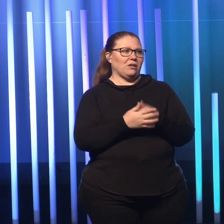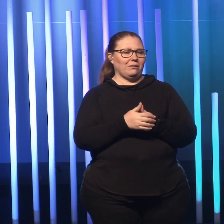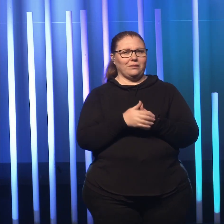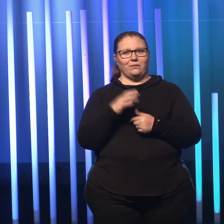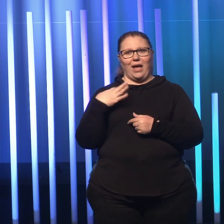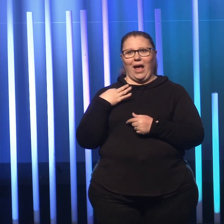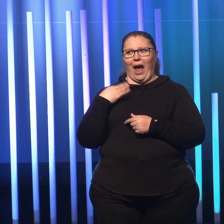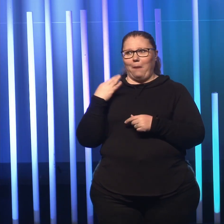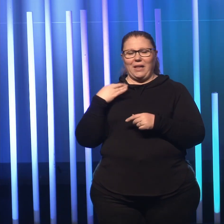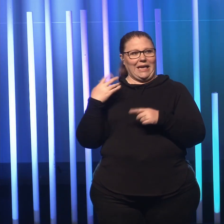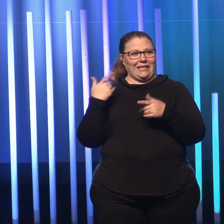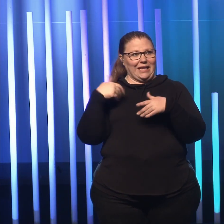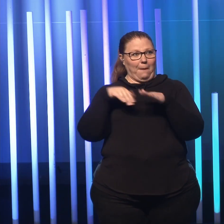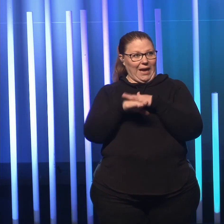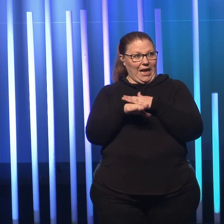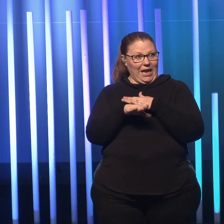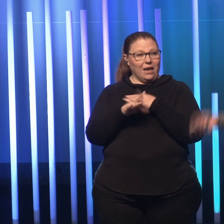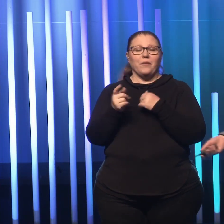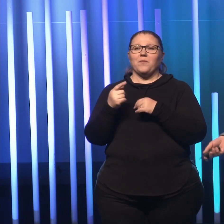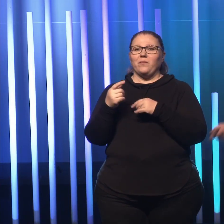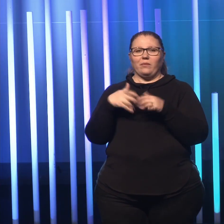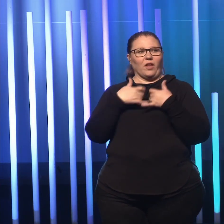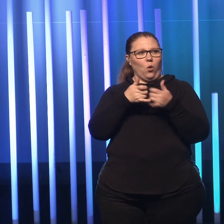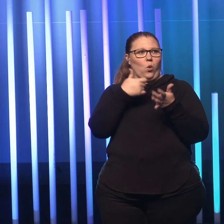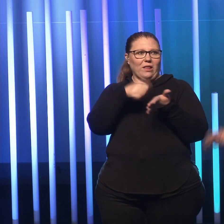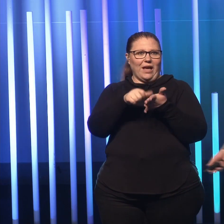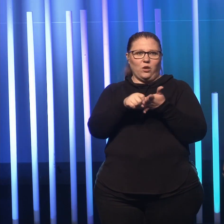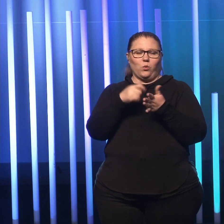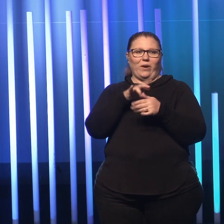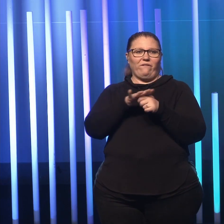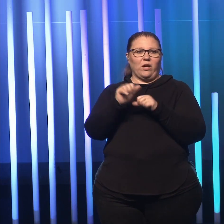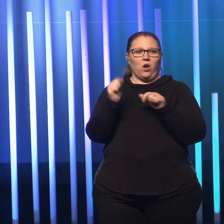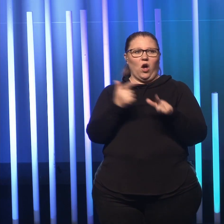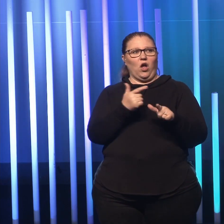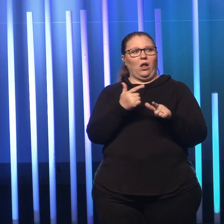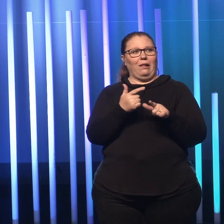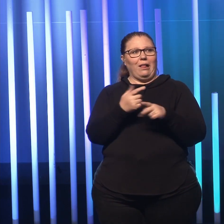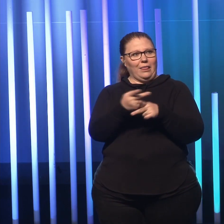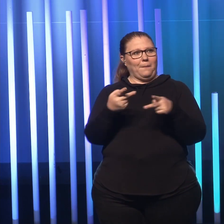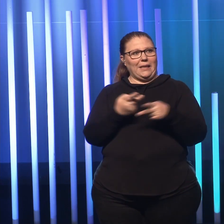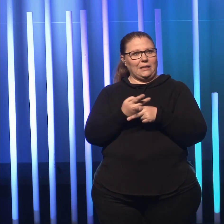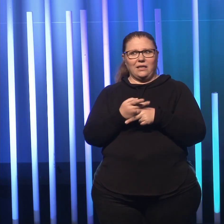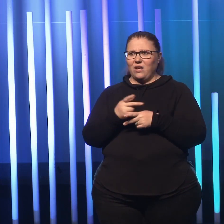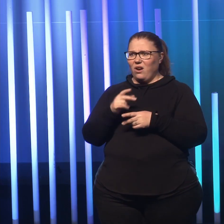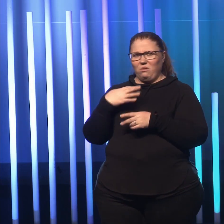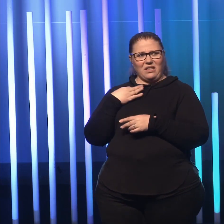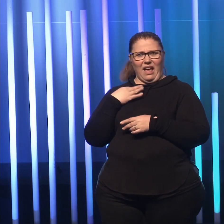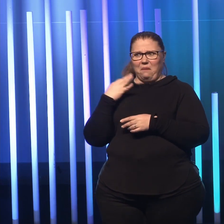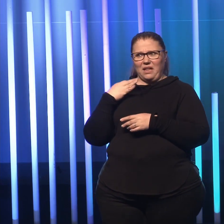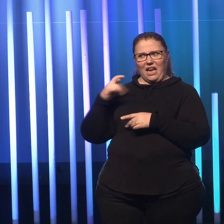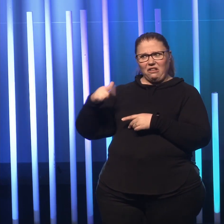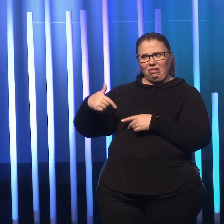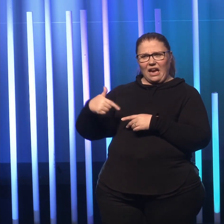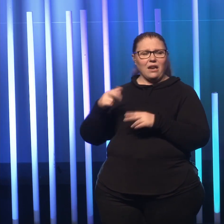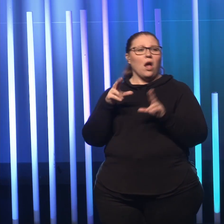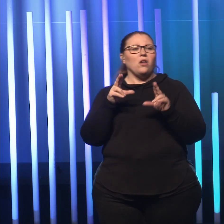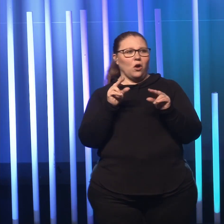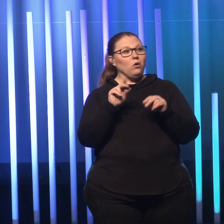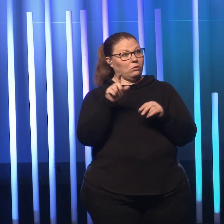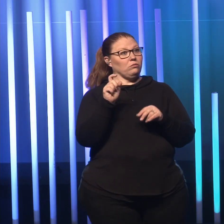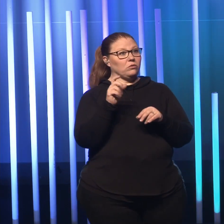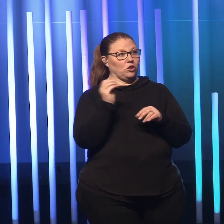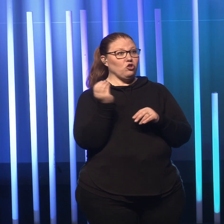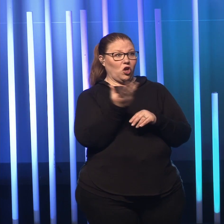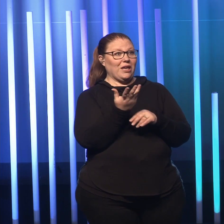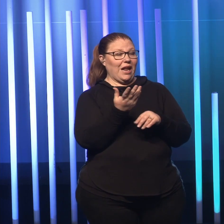we, award letters, and we had just filled all our spots before your application. I said, well, was my application late? I feel like I hit the deadline. They were, no, you turned it in on time.